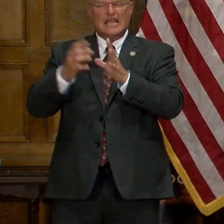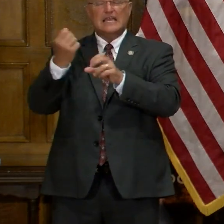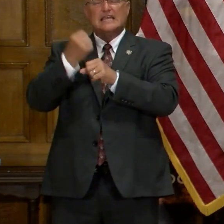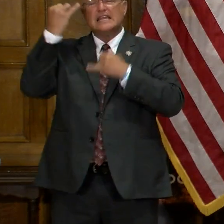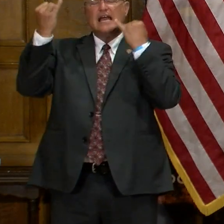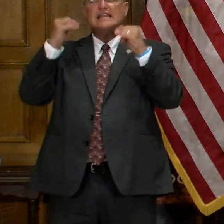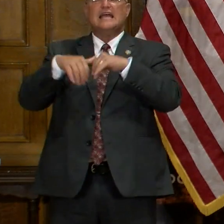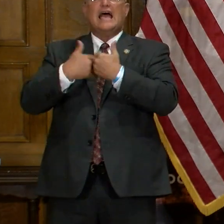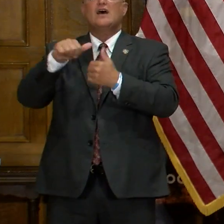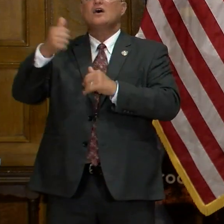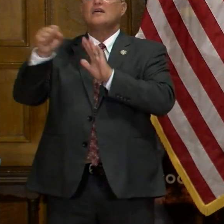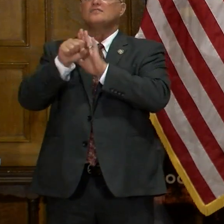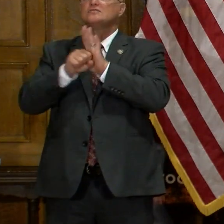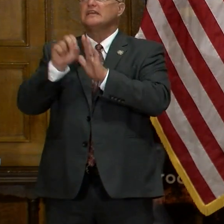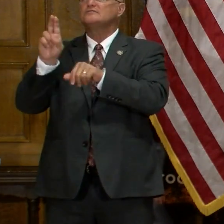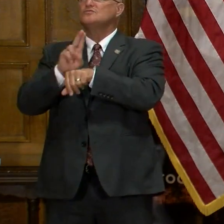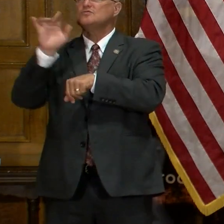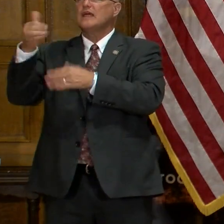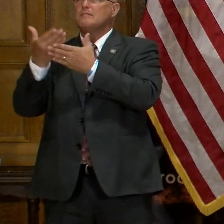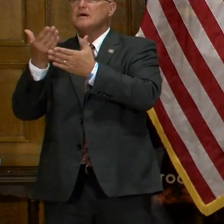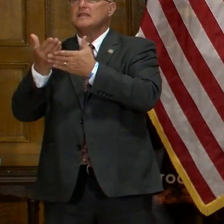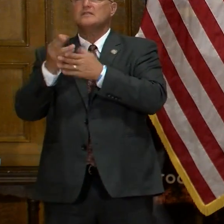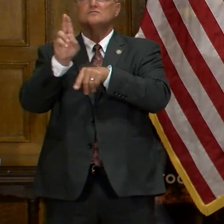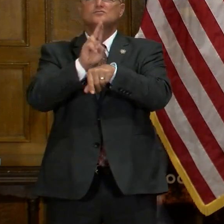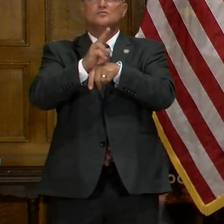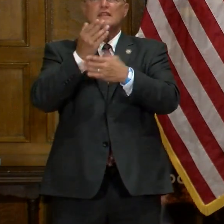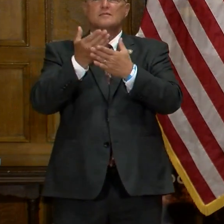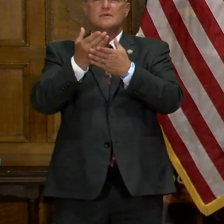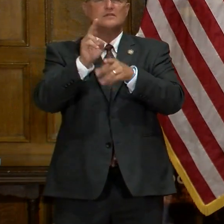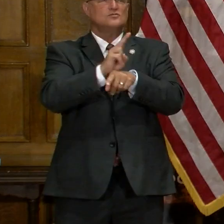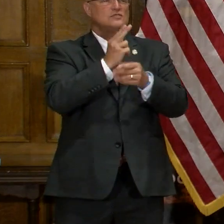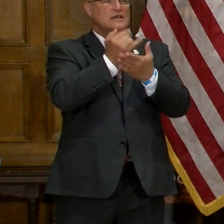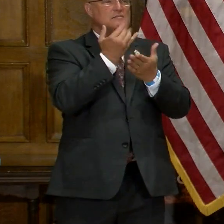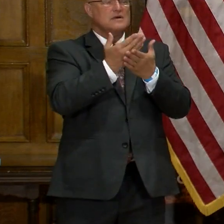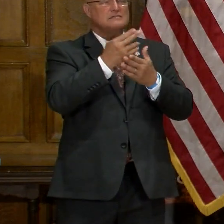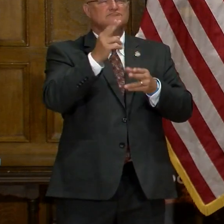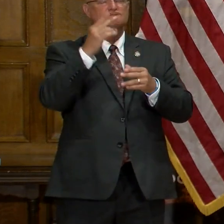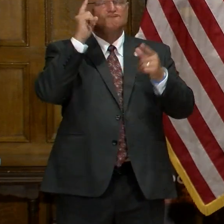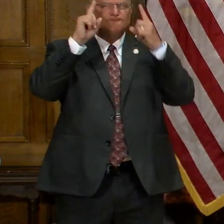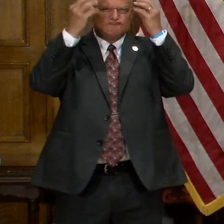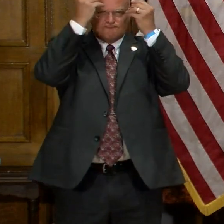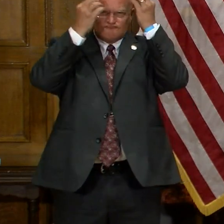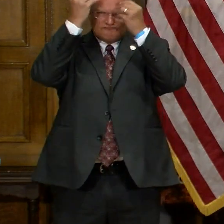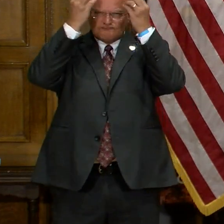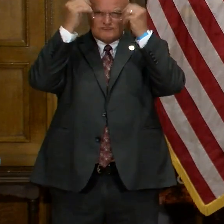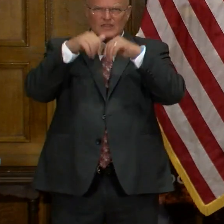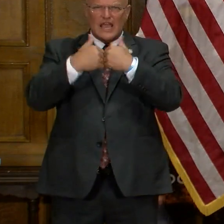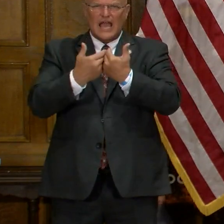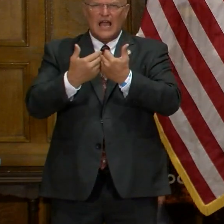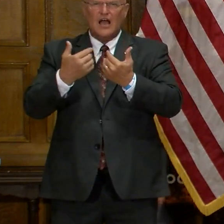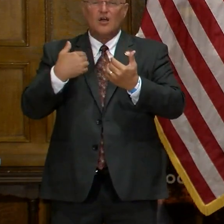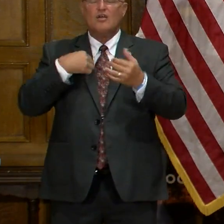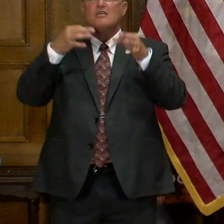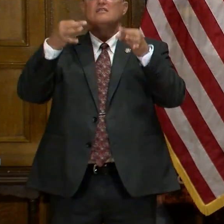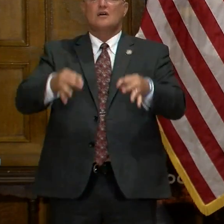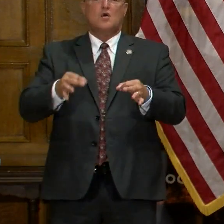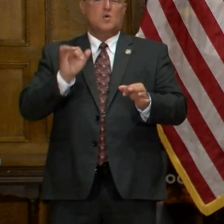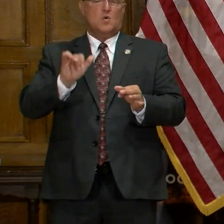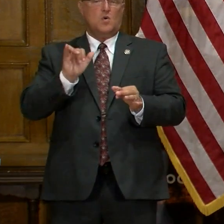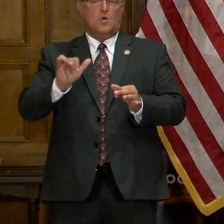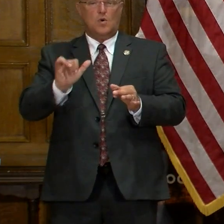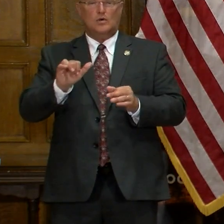ideas as to how other states are utilizing that money. You get ideas that you might not have thought